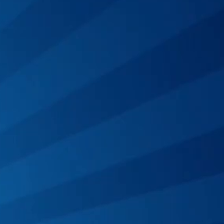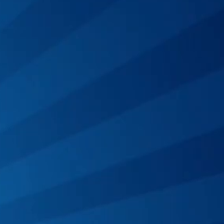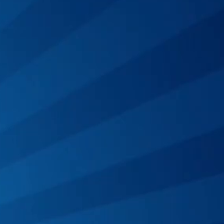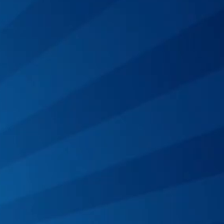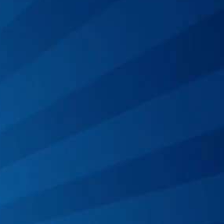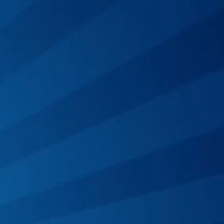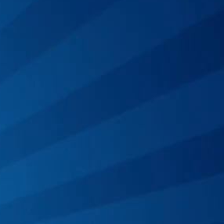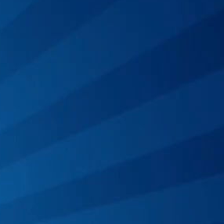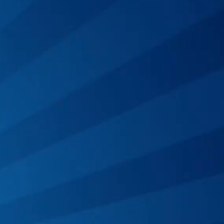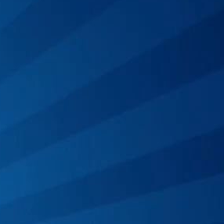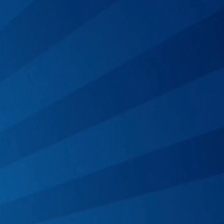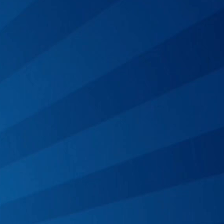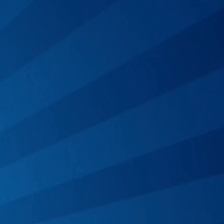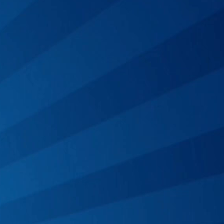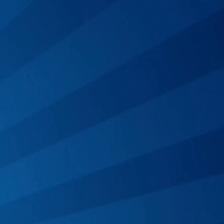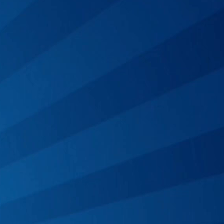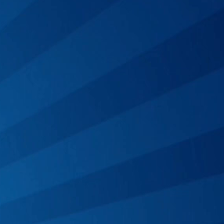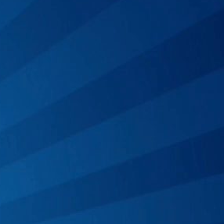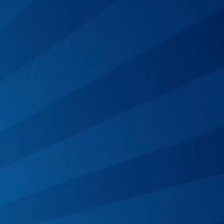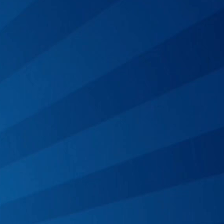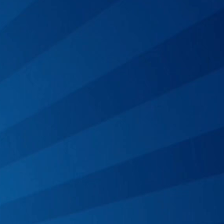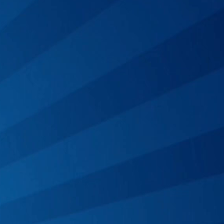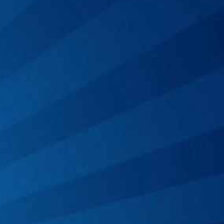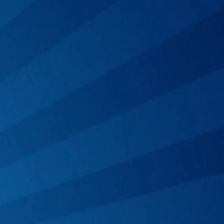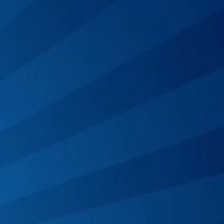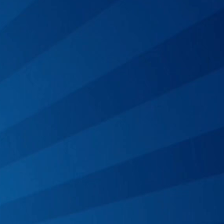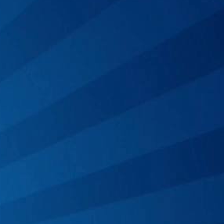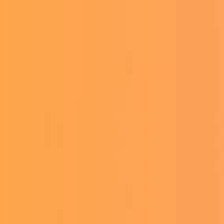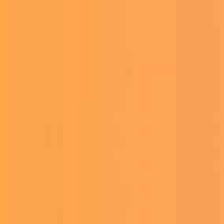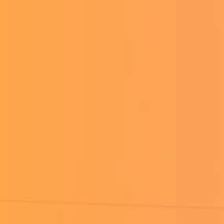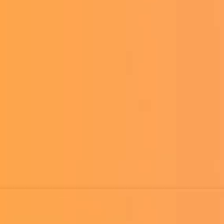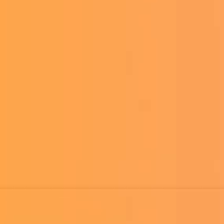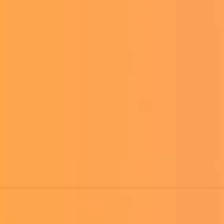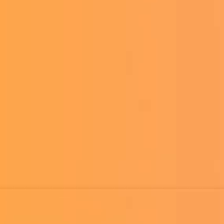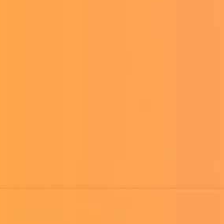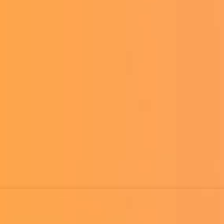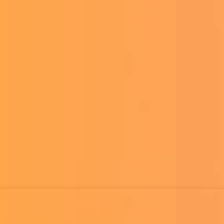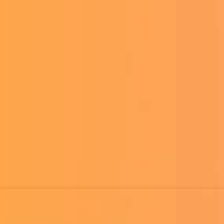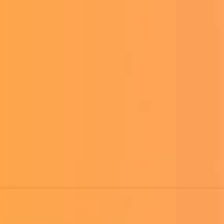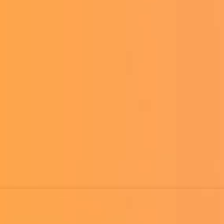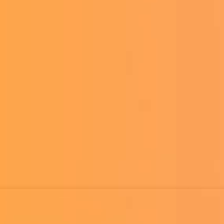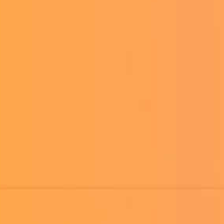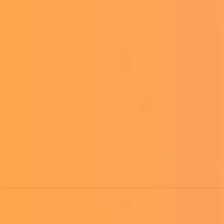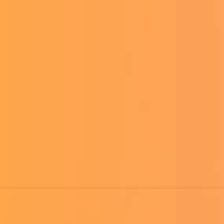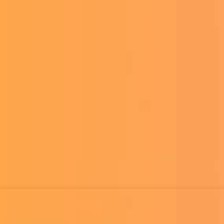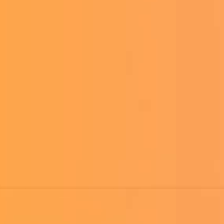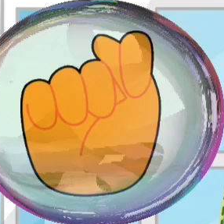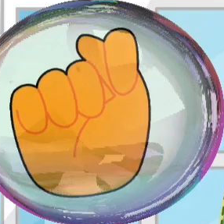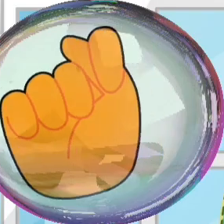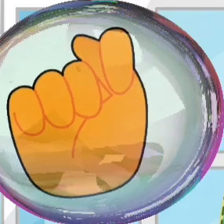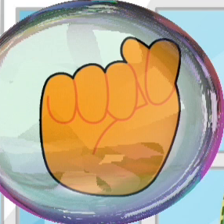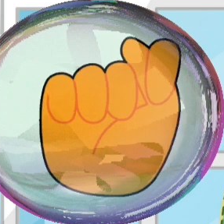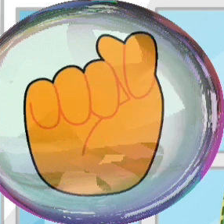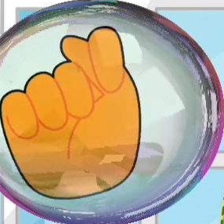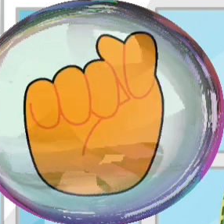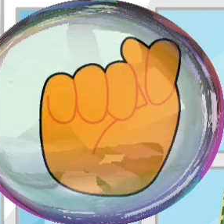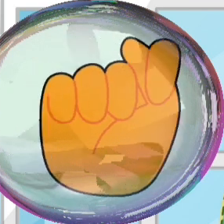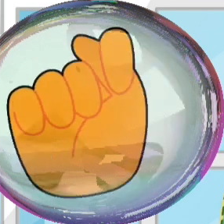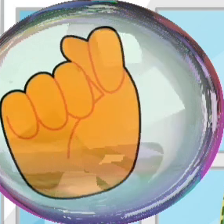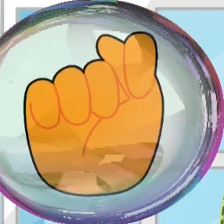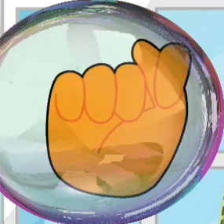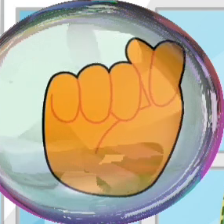Keep trying, okay? You've got it. Let's go again. Potty. When you want to go to